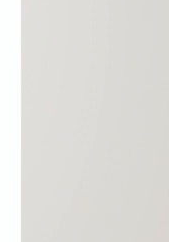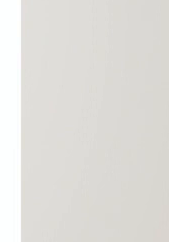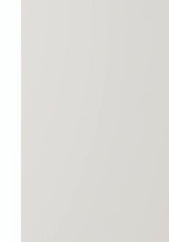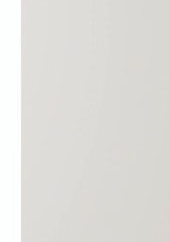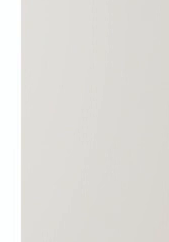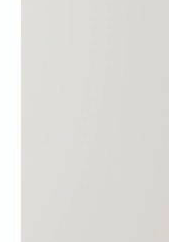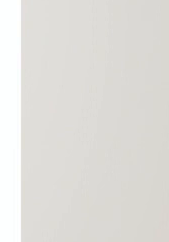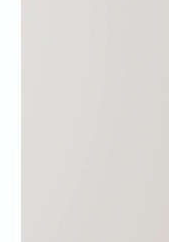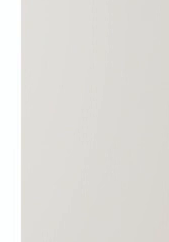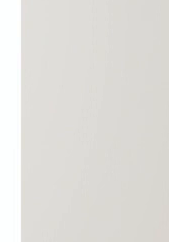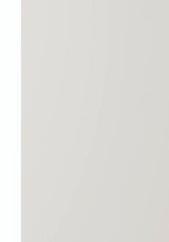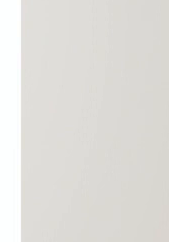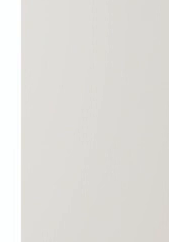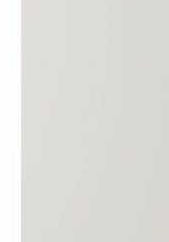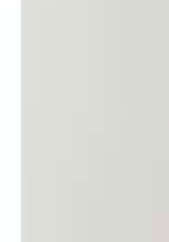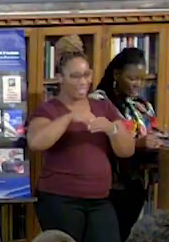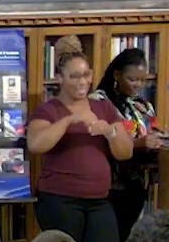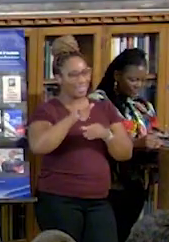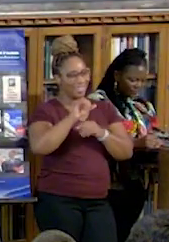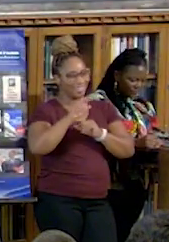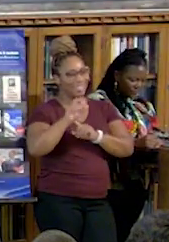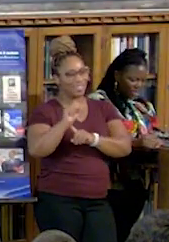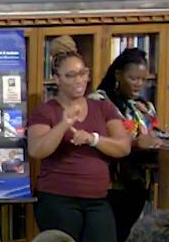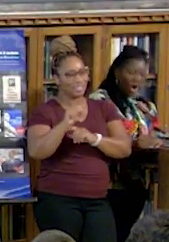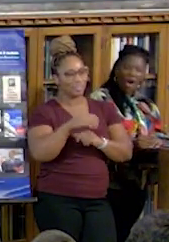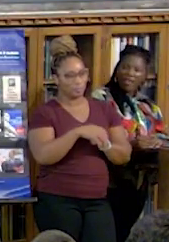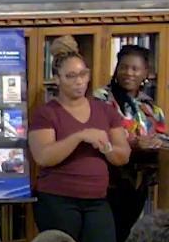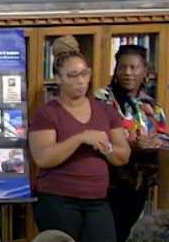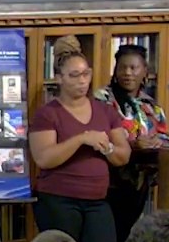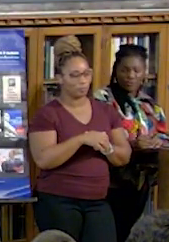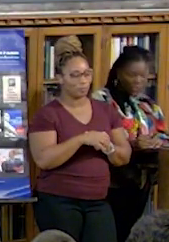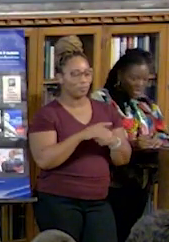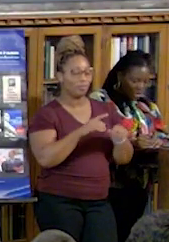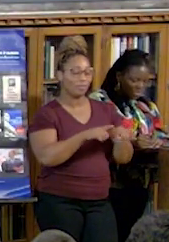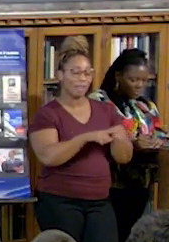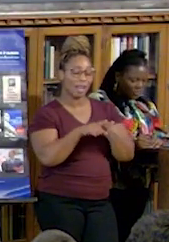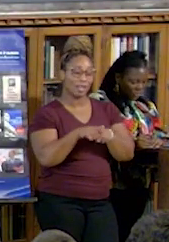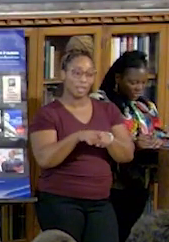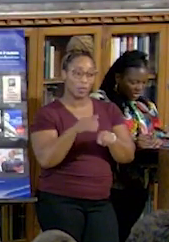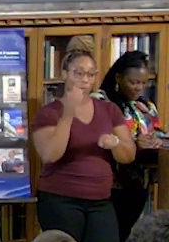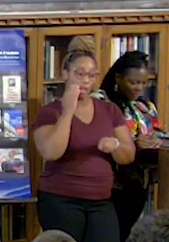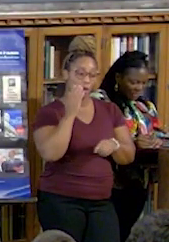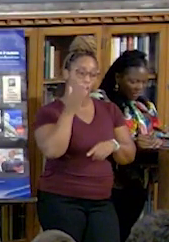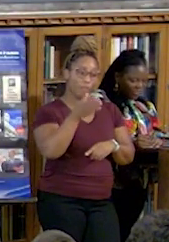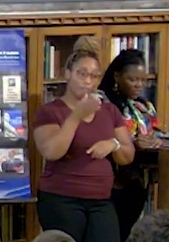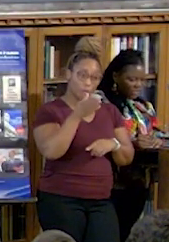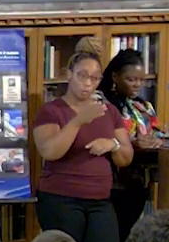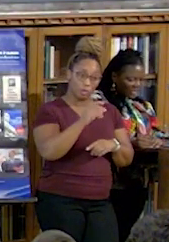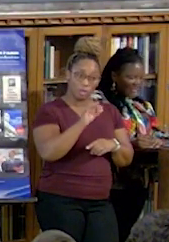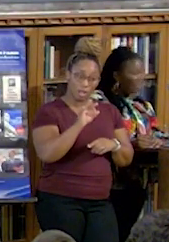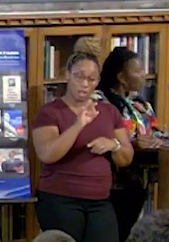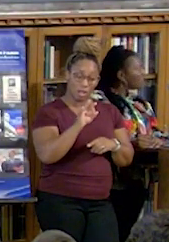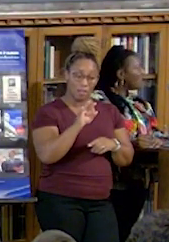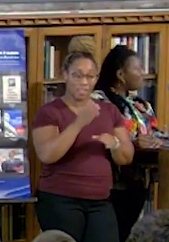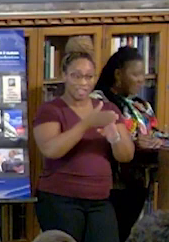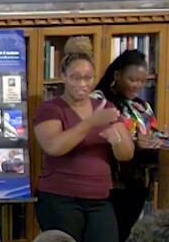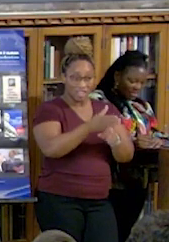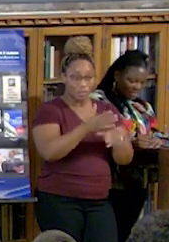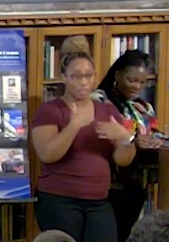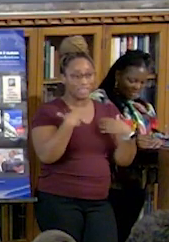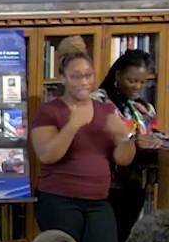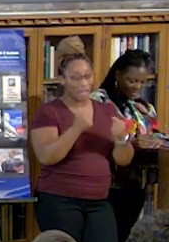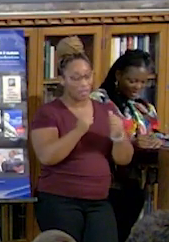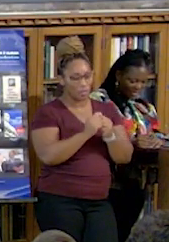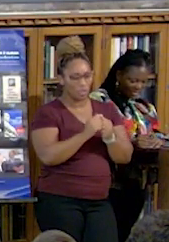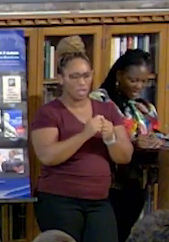forthcoming book were in the Franklin series also we know that the future of the field is healthy with